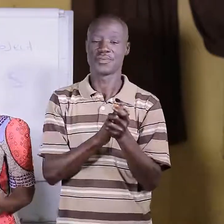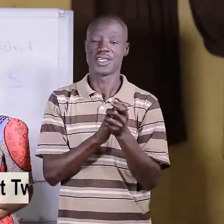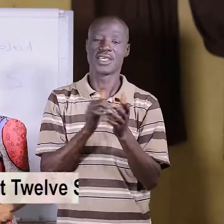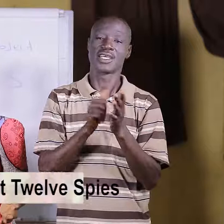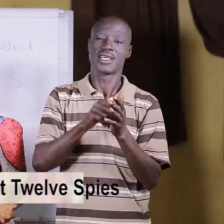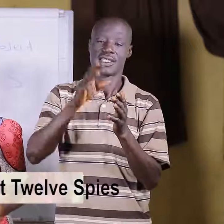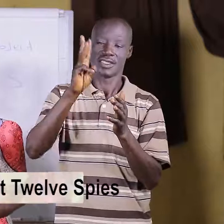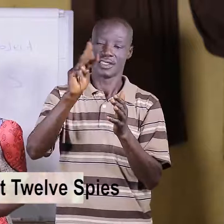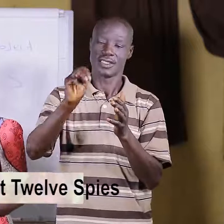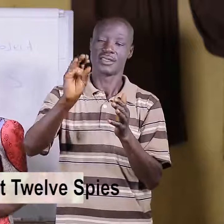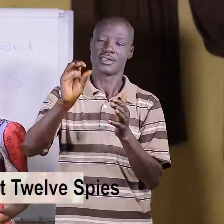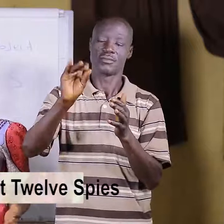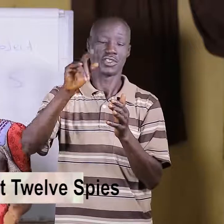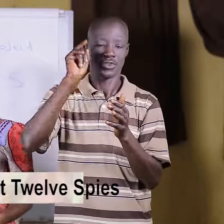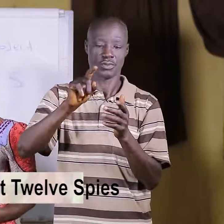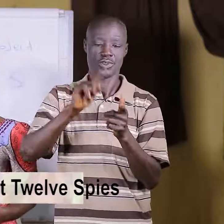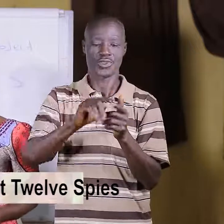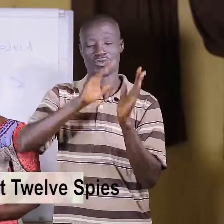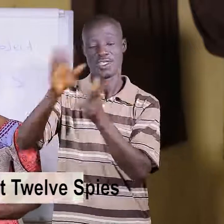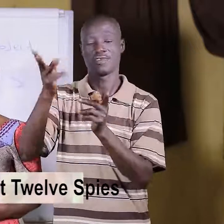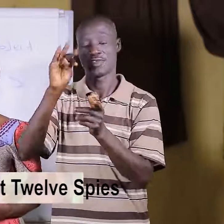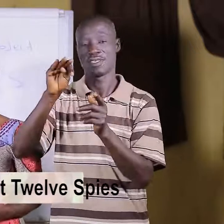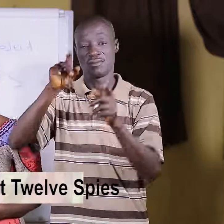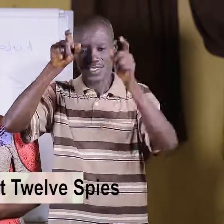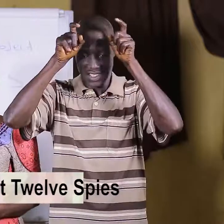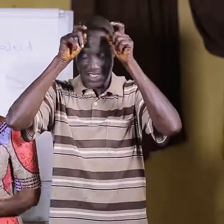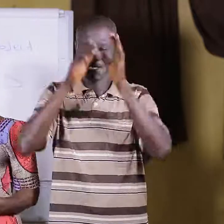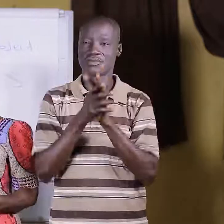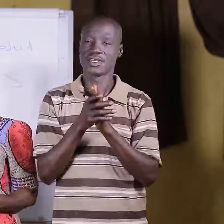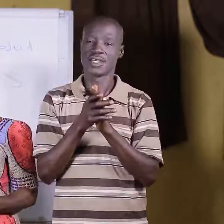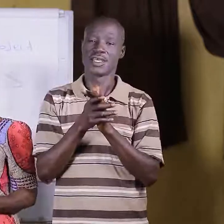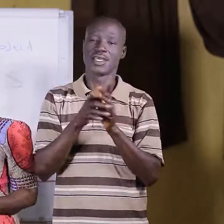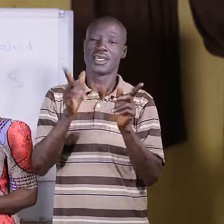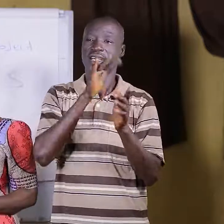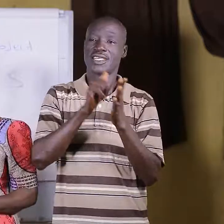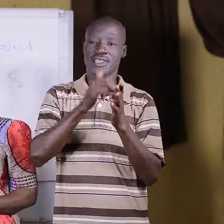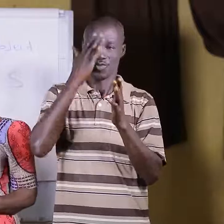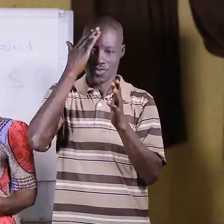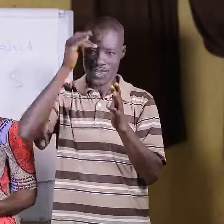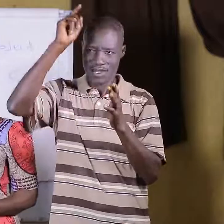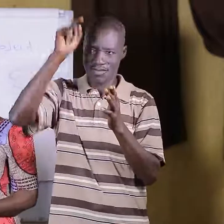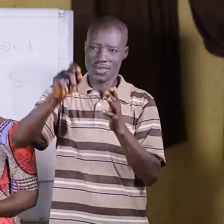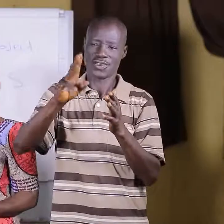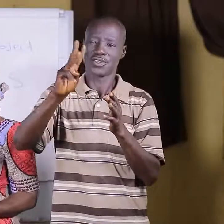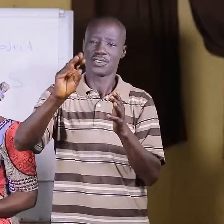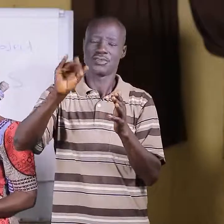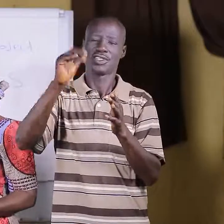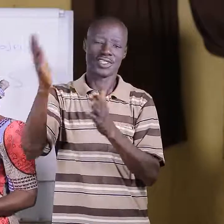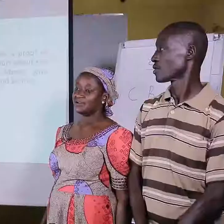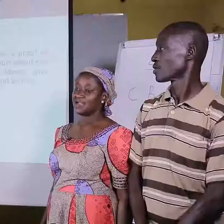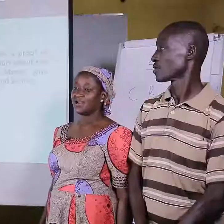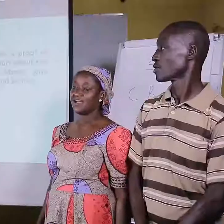eat their cucumber, to eat their garlic, to enjoy themselves. Why should he take them to the wilderness to be killed by the